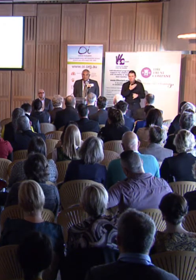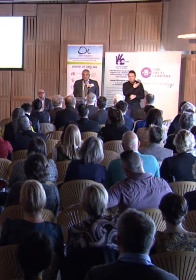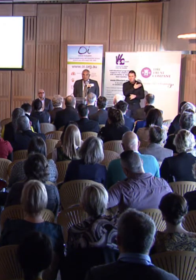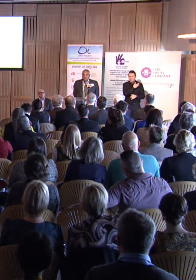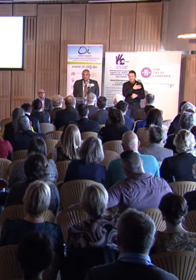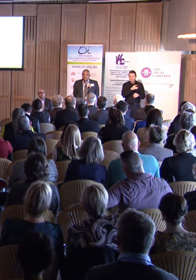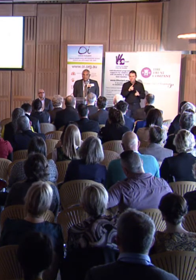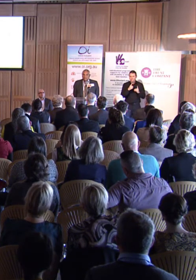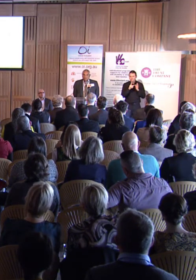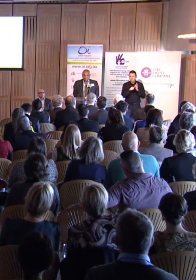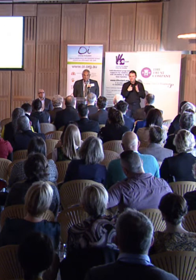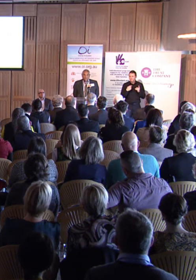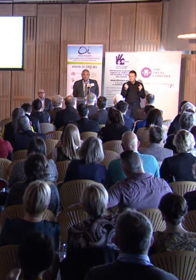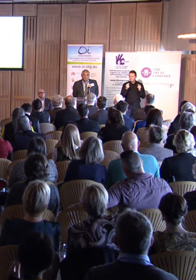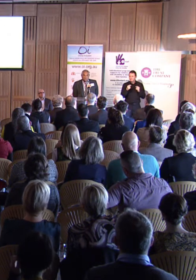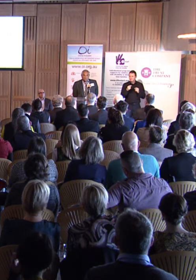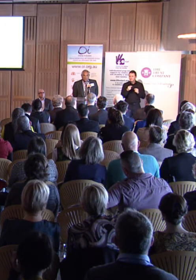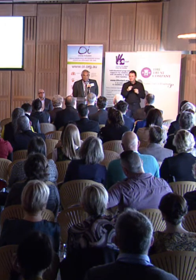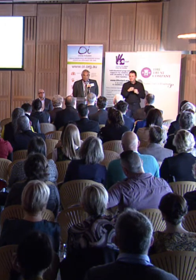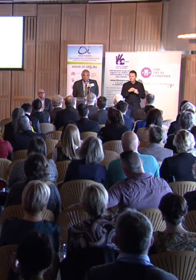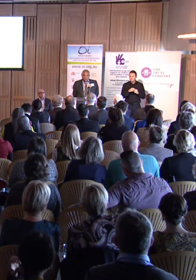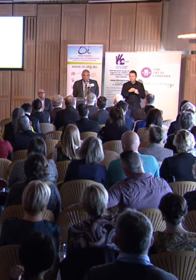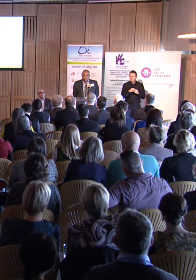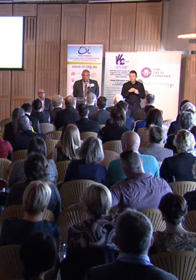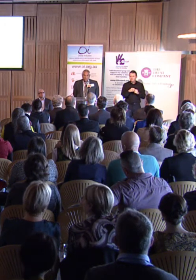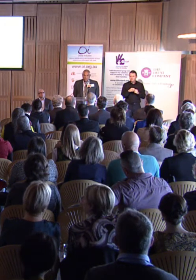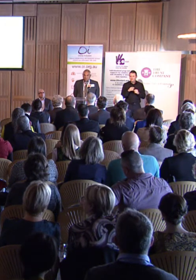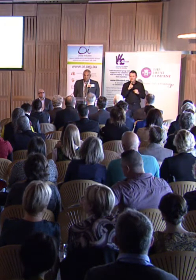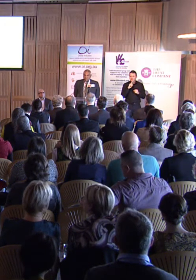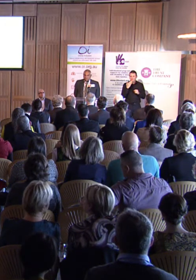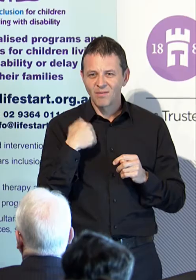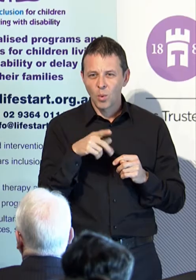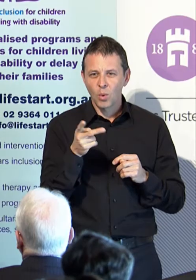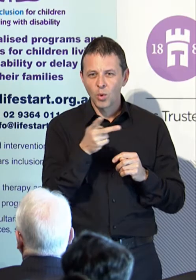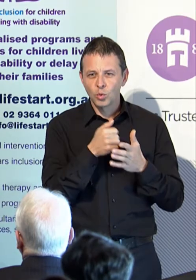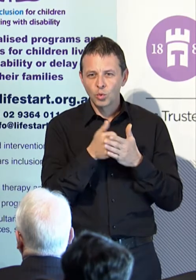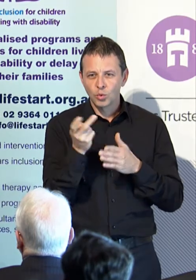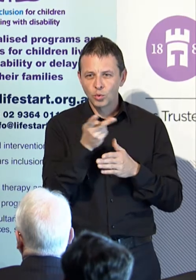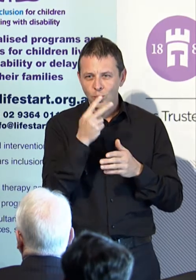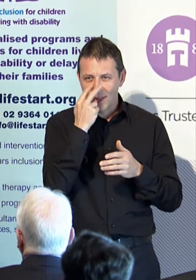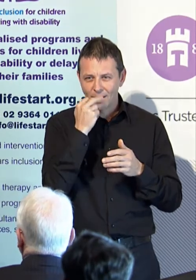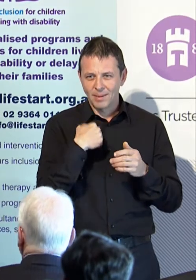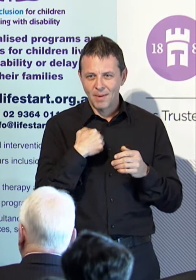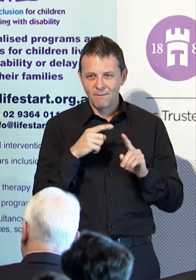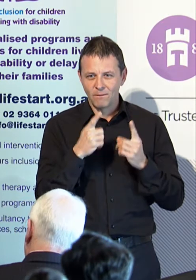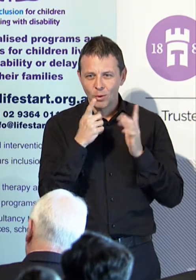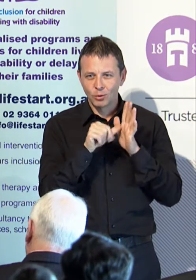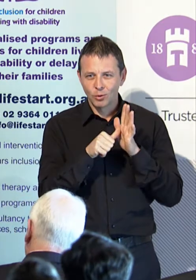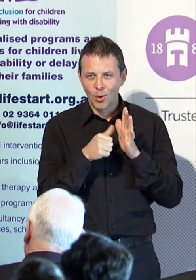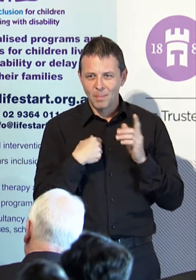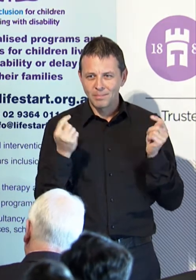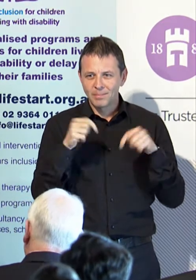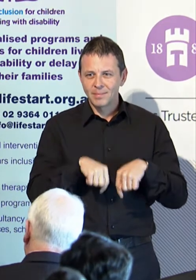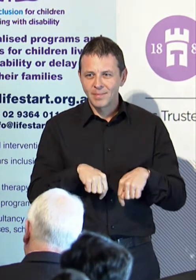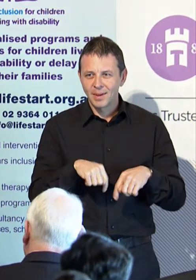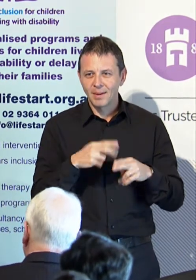it's the first time, once again, because I have elders who do the Welcome to Country. It's my first time that I've actually come